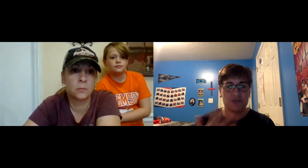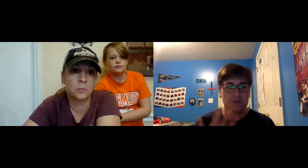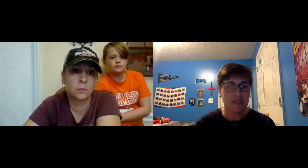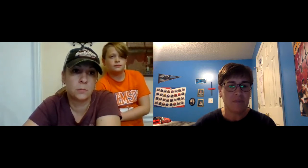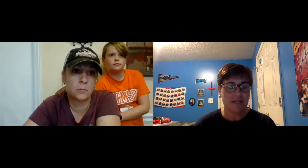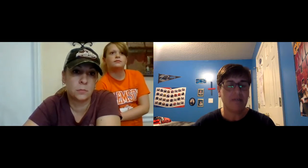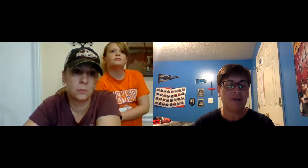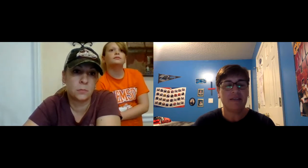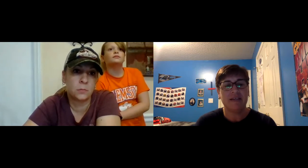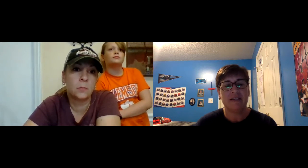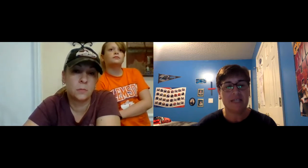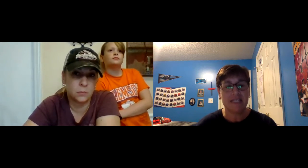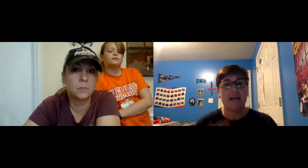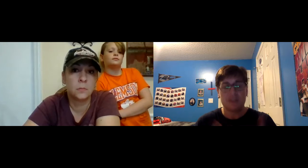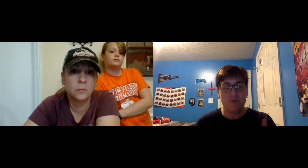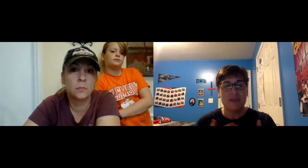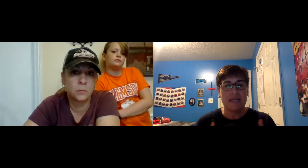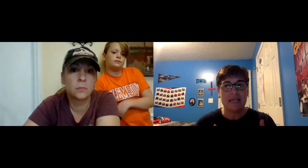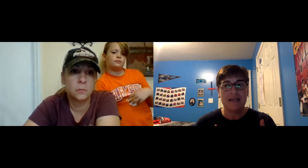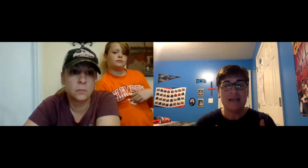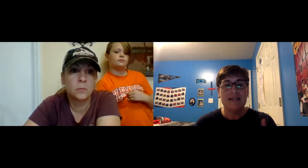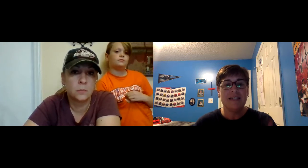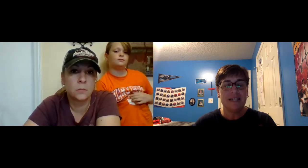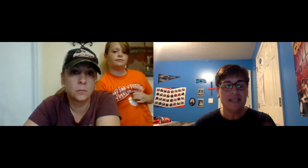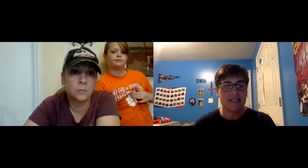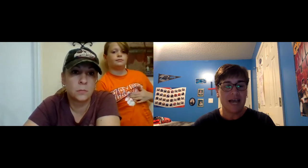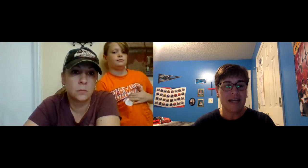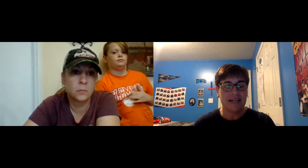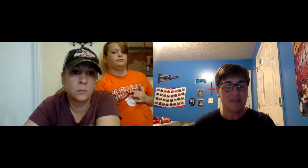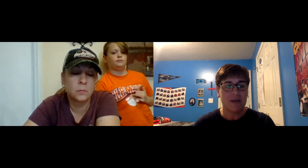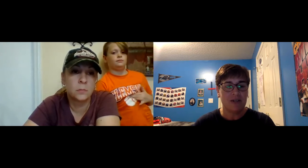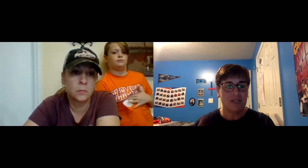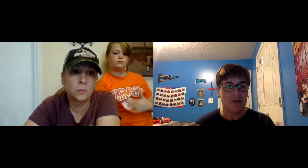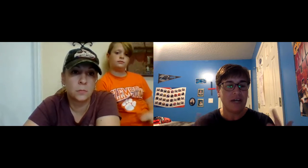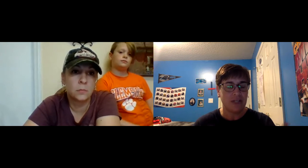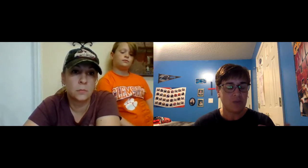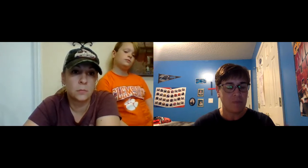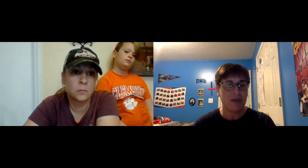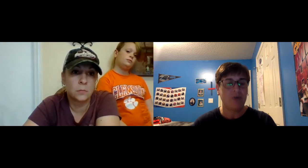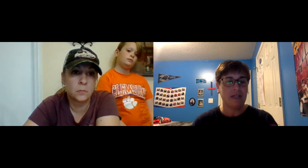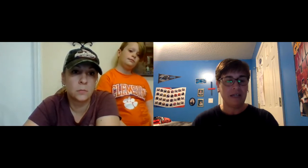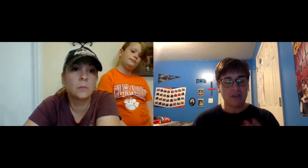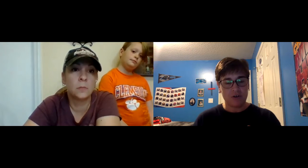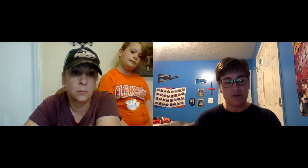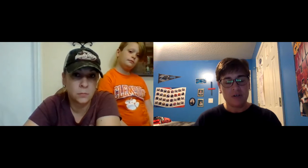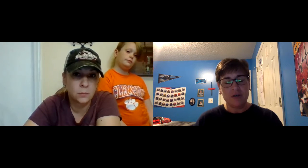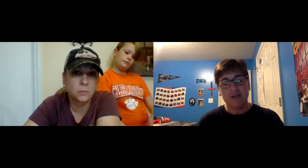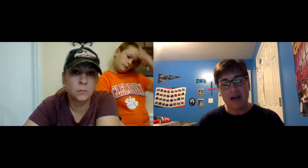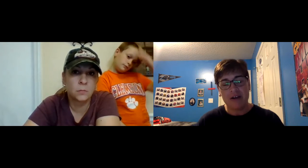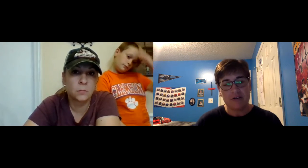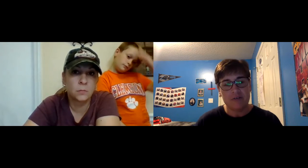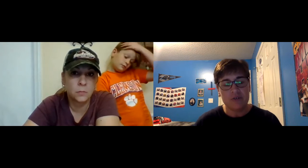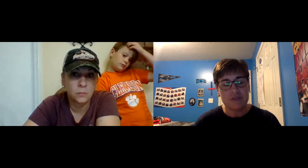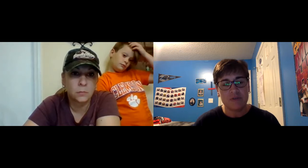the teacher's lips and everything, because he got to the point that he didn't need the signing as much. His hearing aids were better, and he had learned,